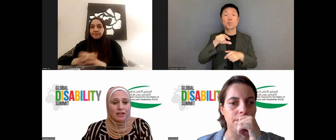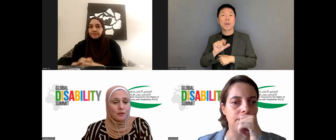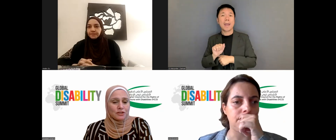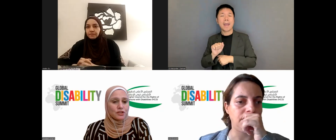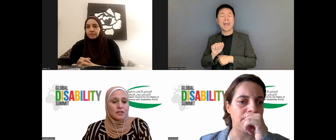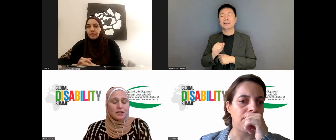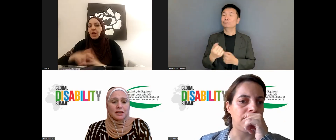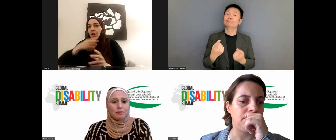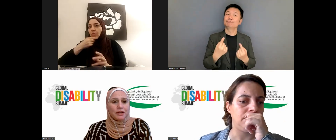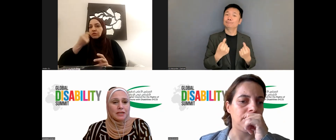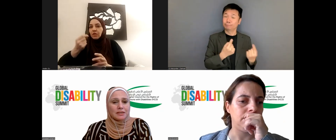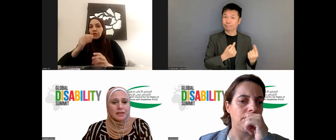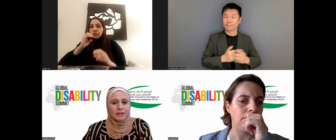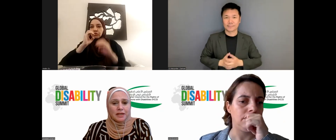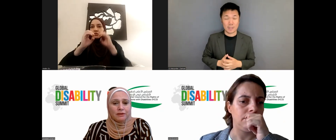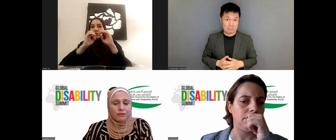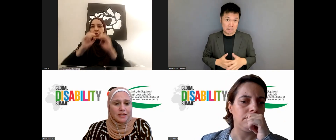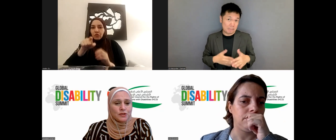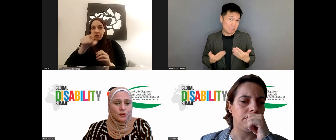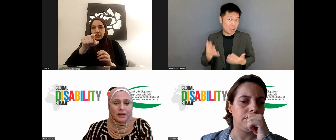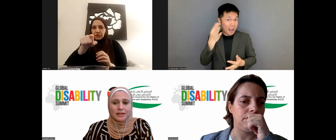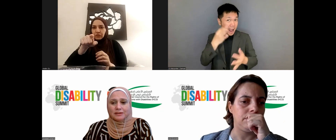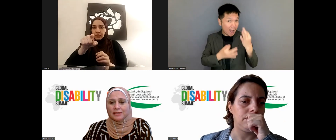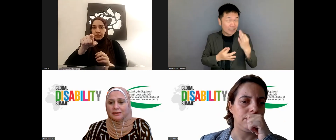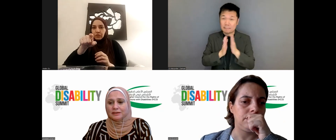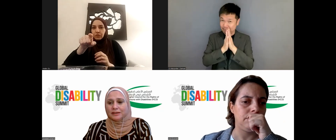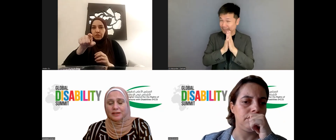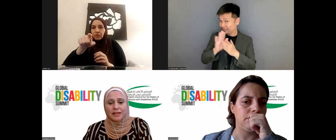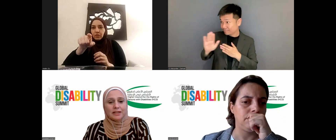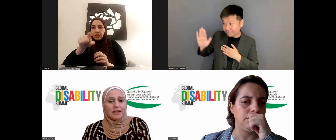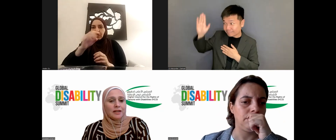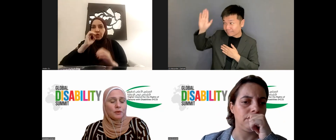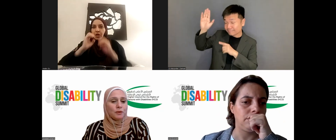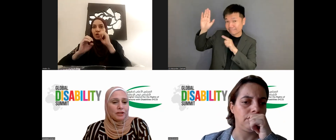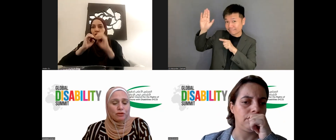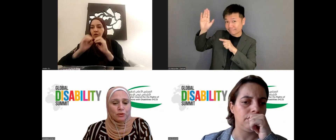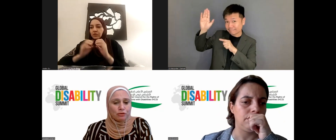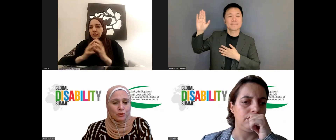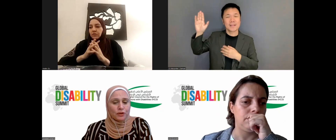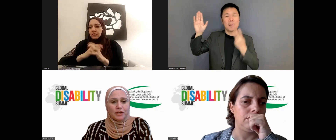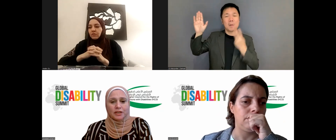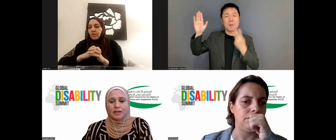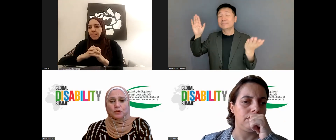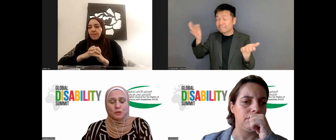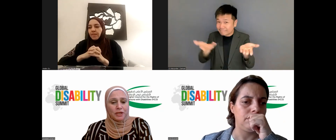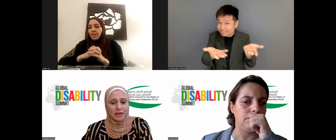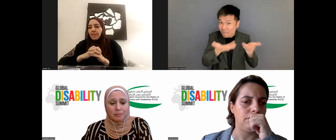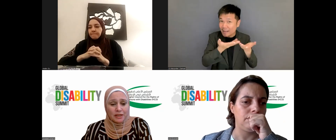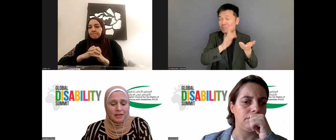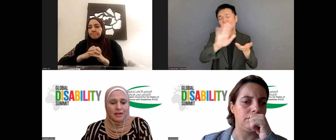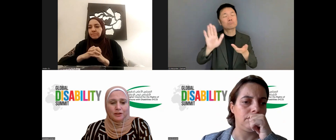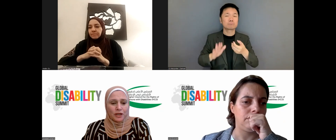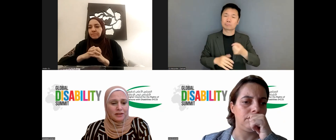you have any question, please raise your hand, and then we will give you the floor to speak